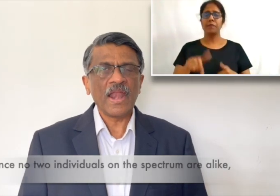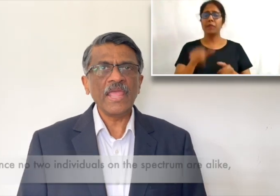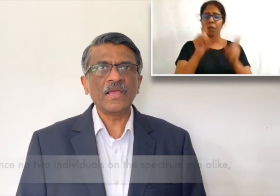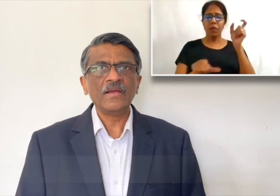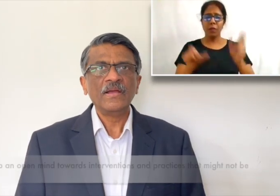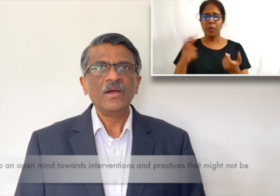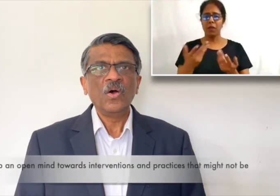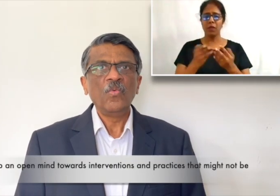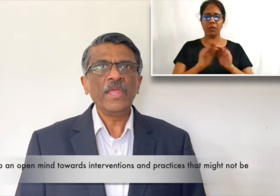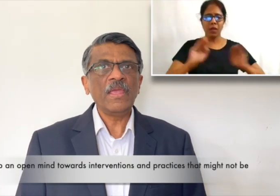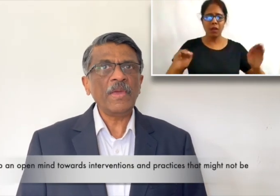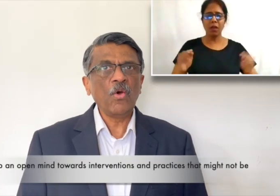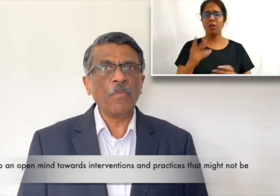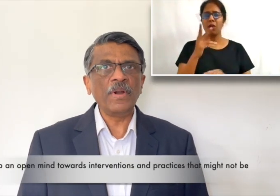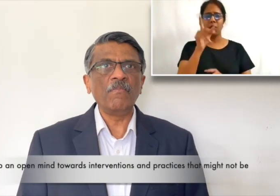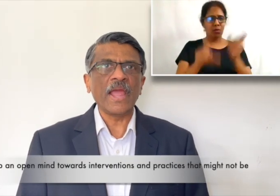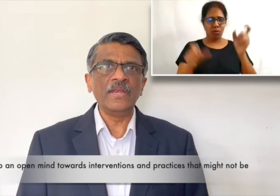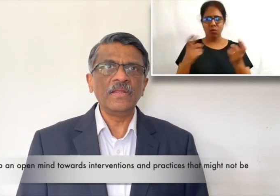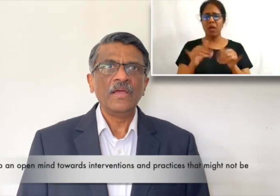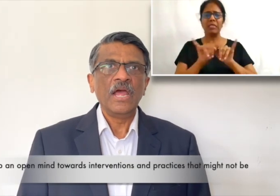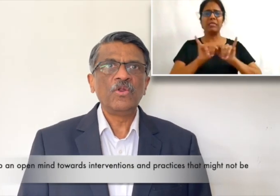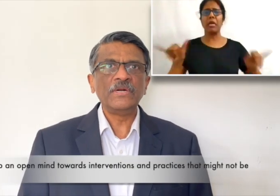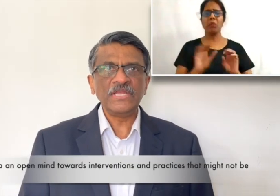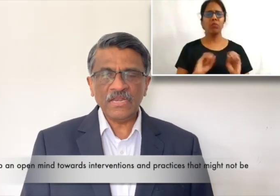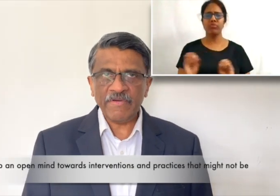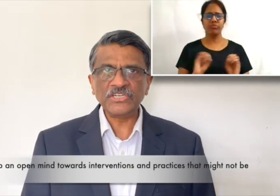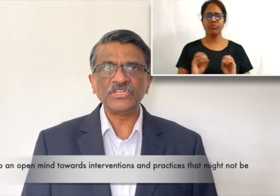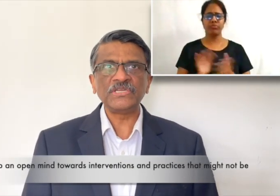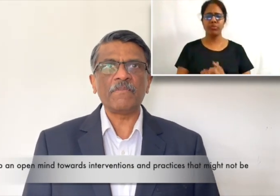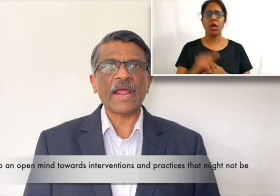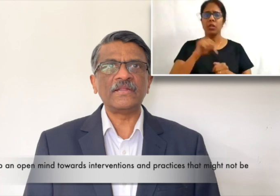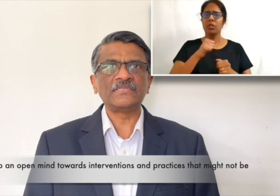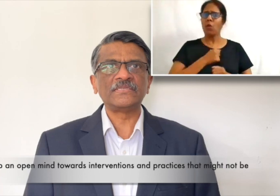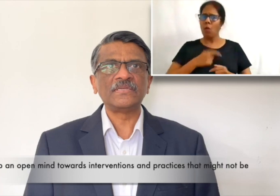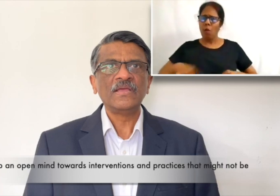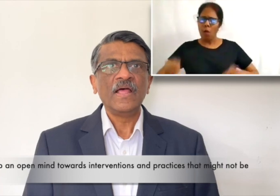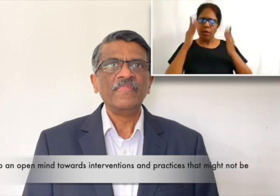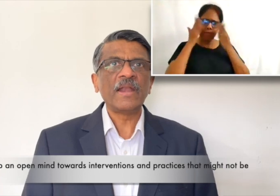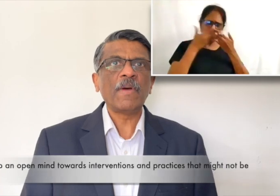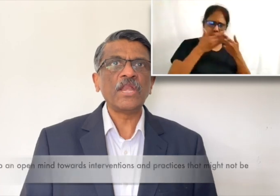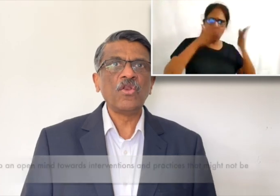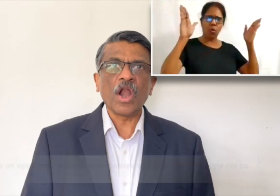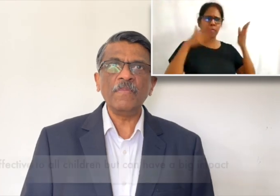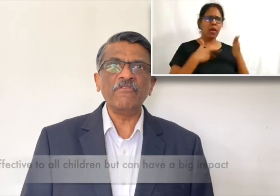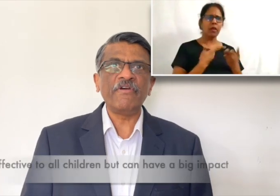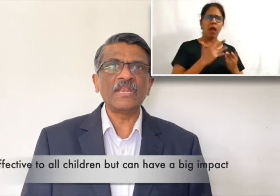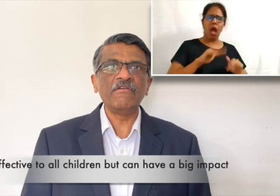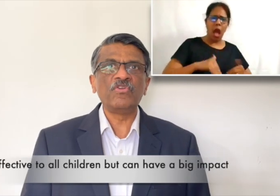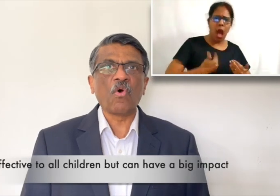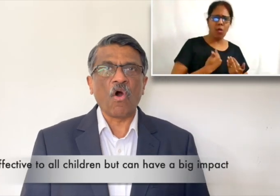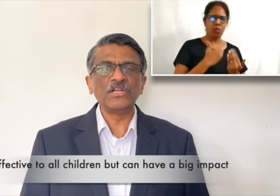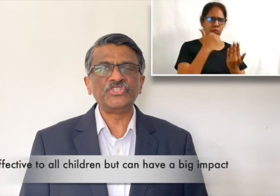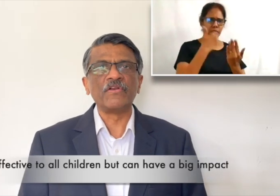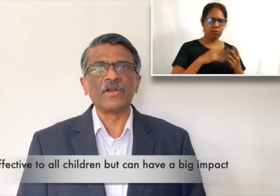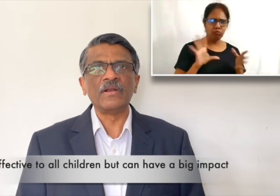alike, we keep an open mind towards interventions and practices that might not be effective to all children,